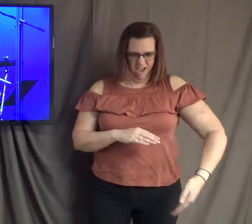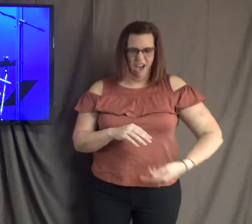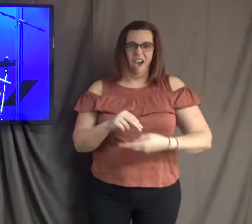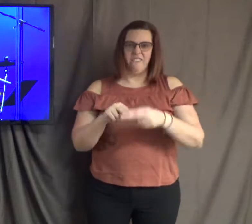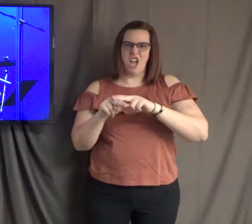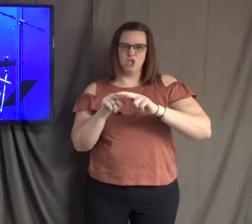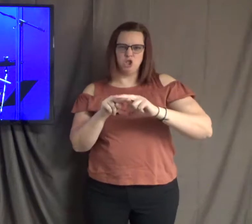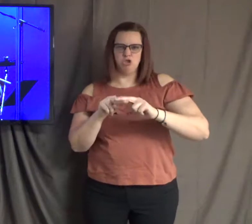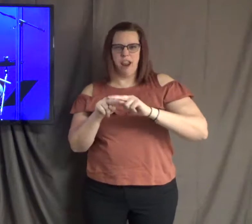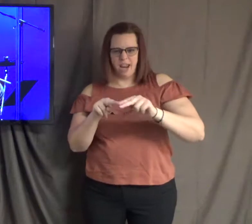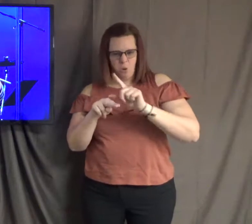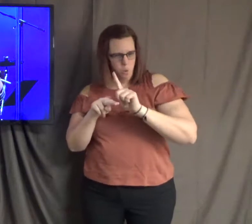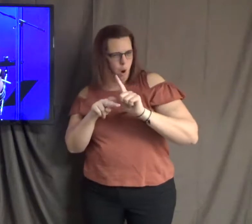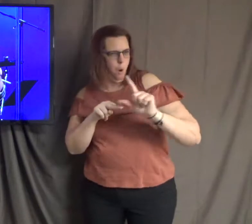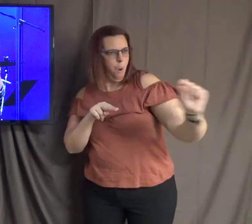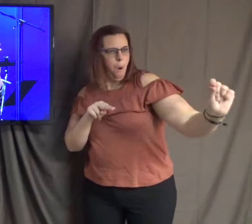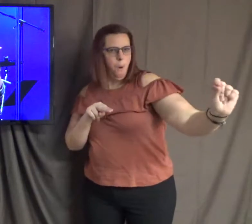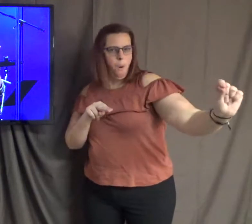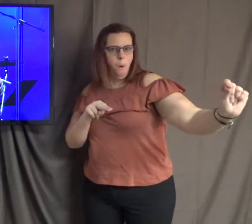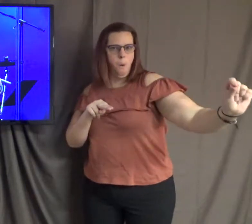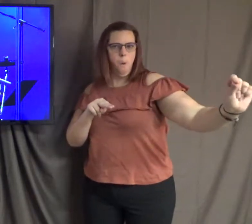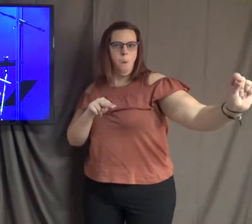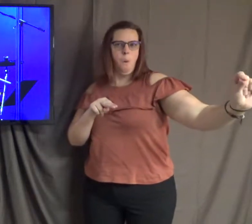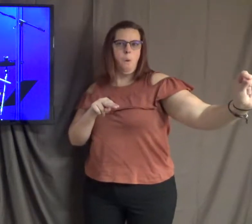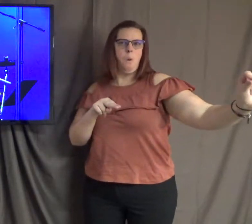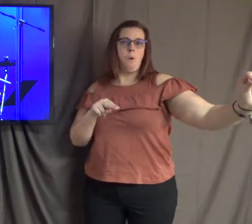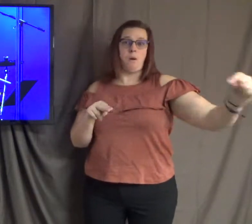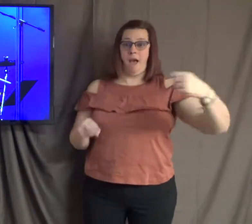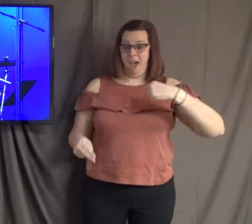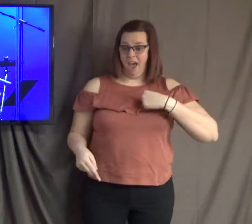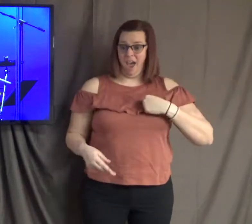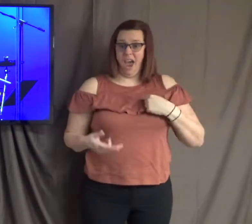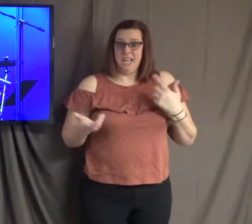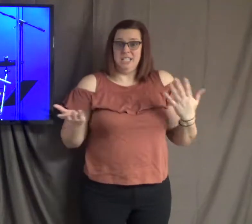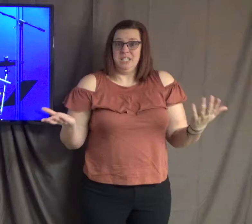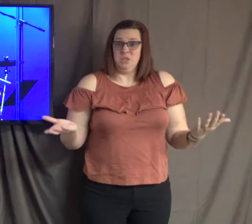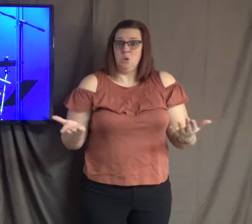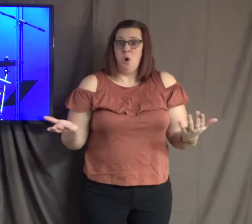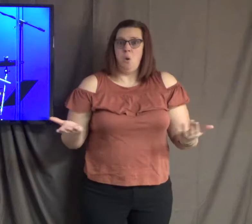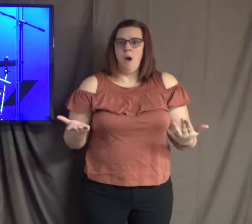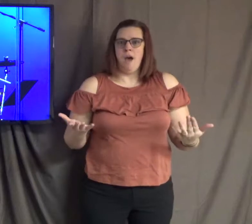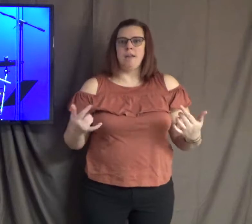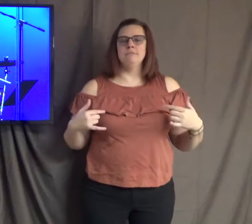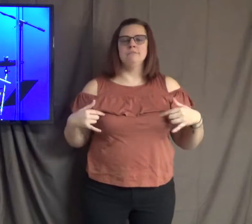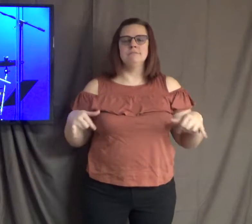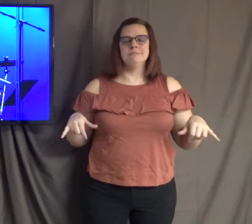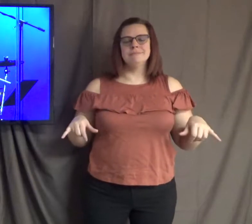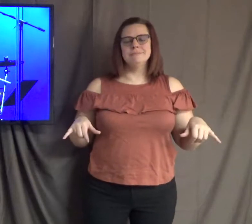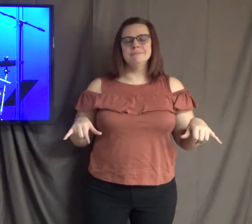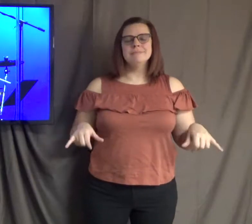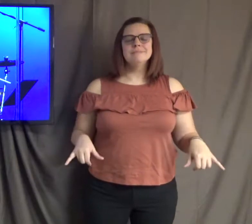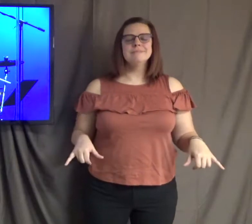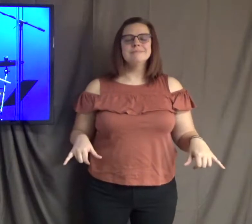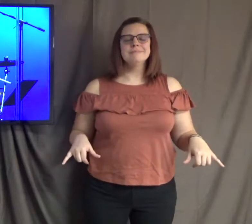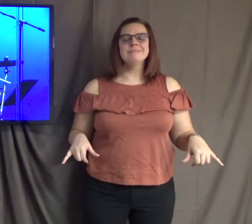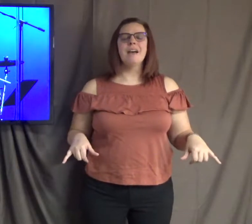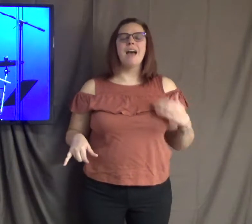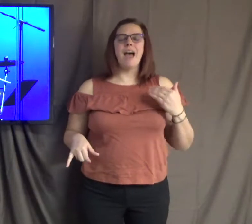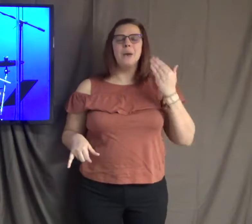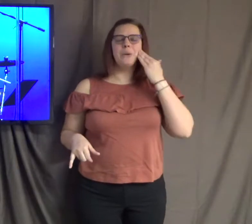wild, and you need only to be still and know the one